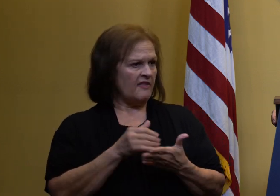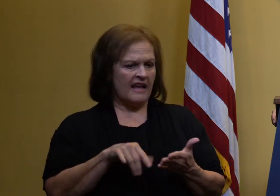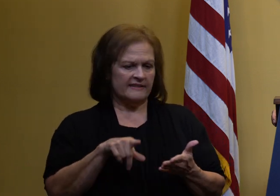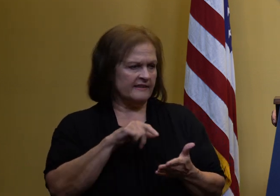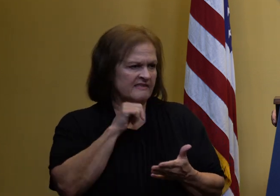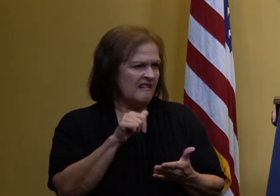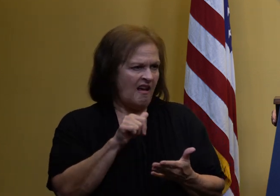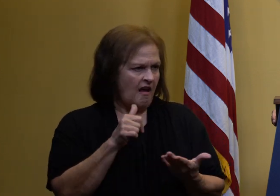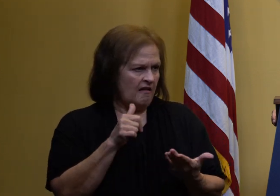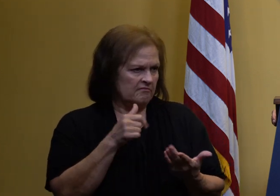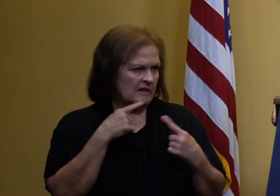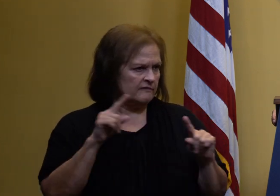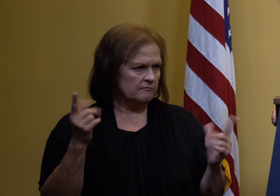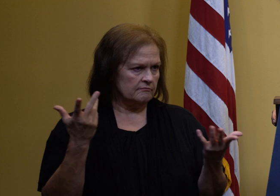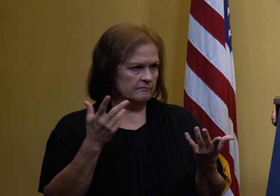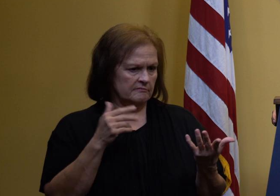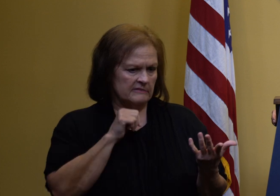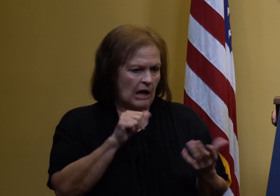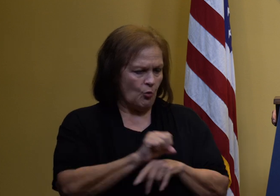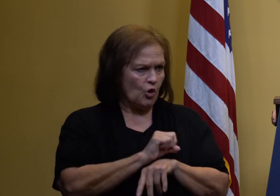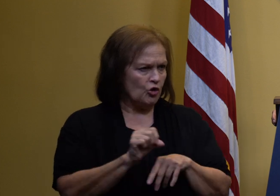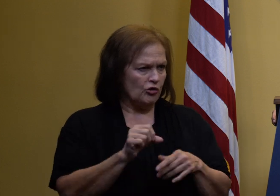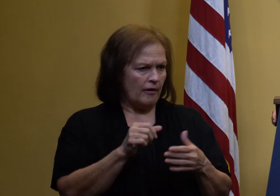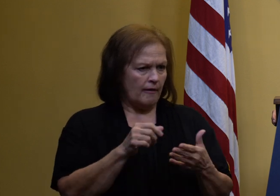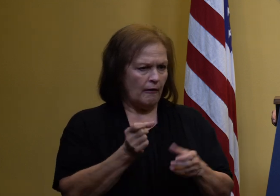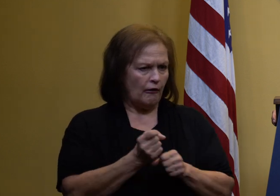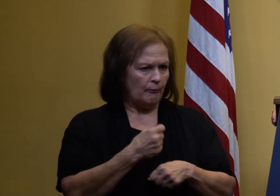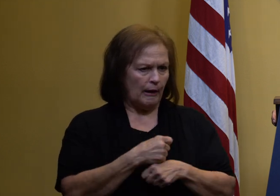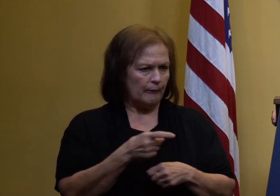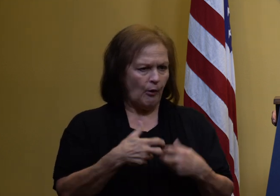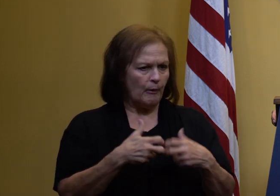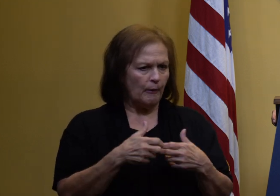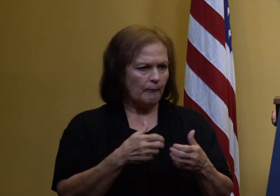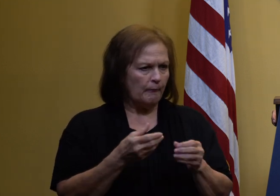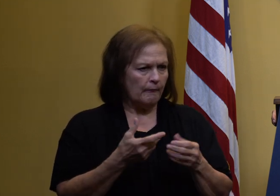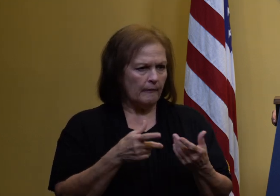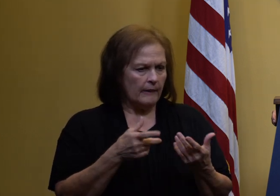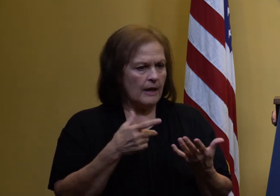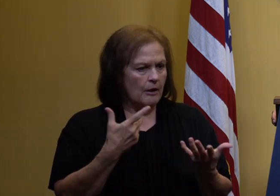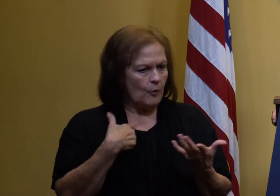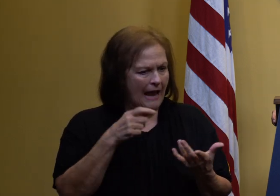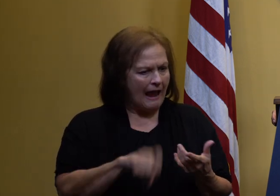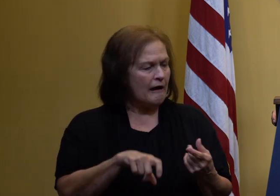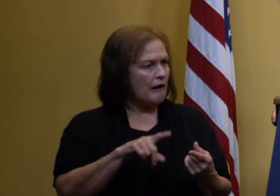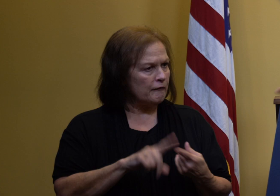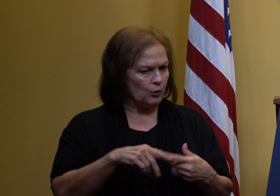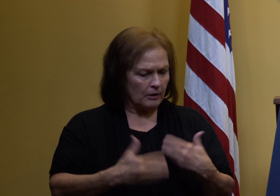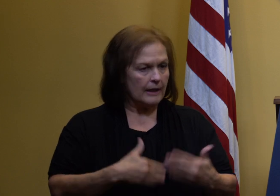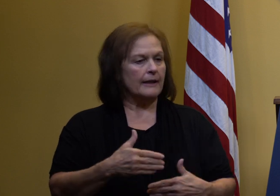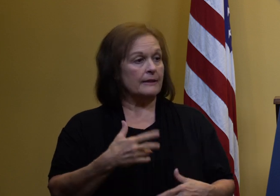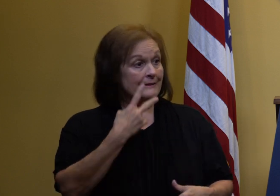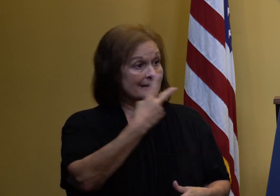anything. They don't work. They set back progress that the people need us to push forward. We have examples